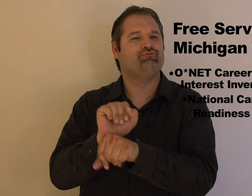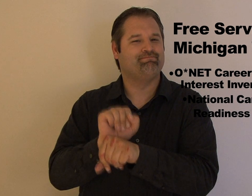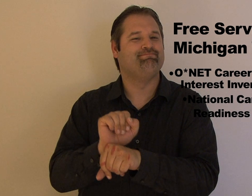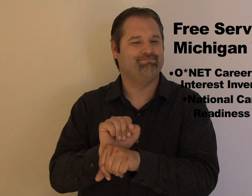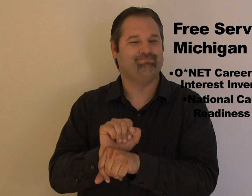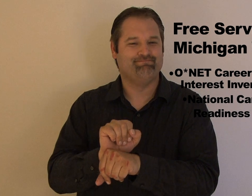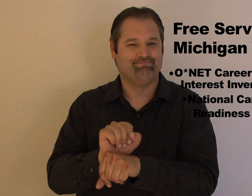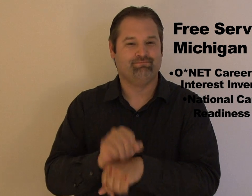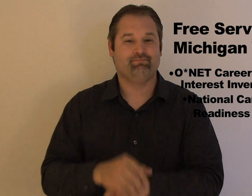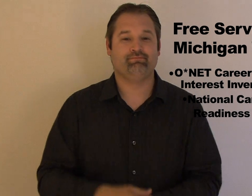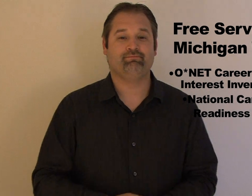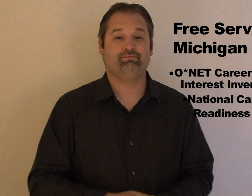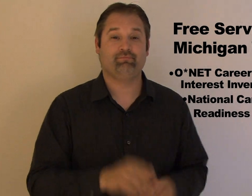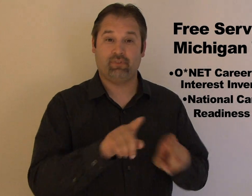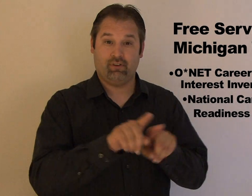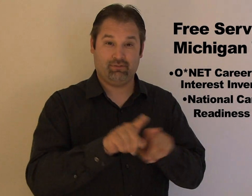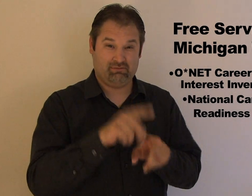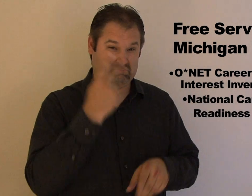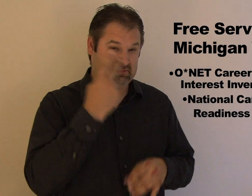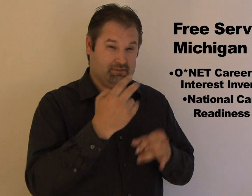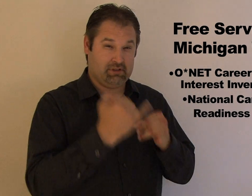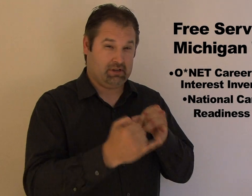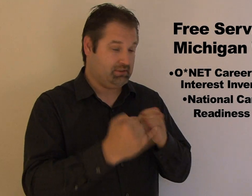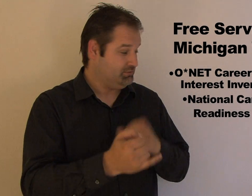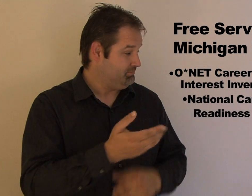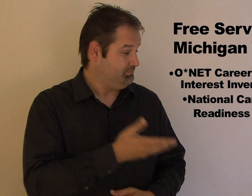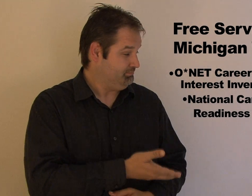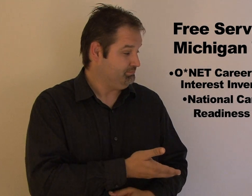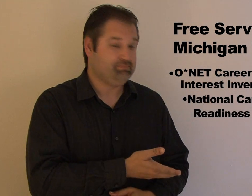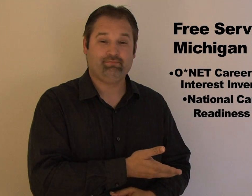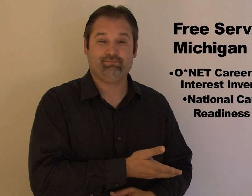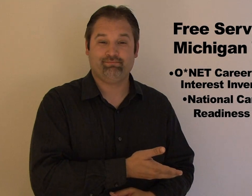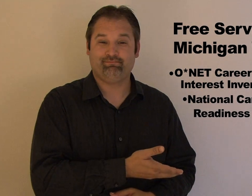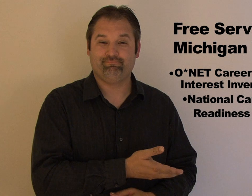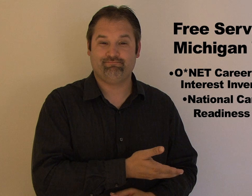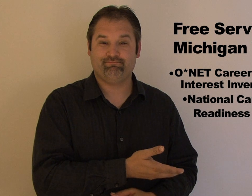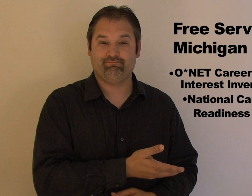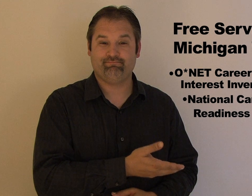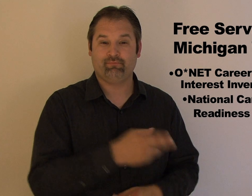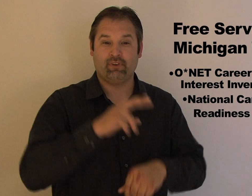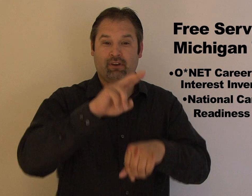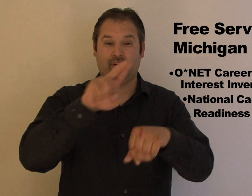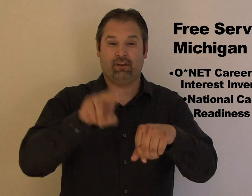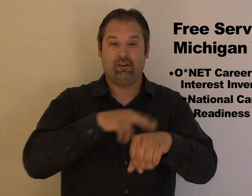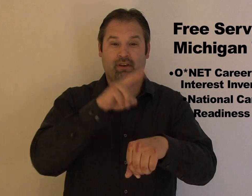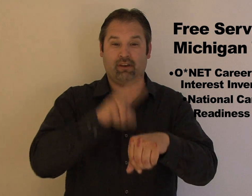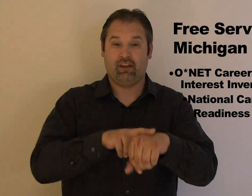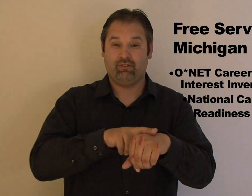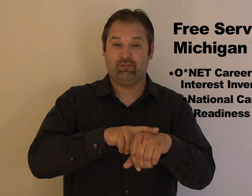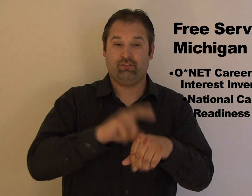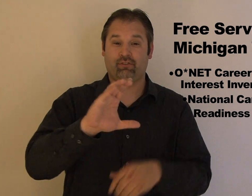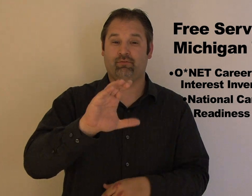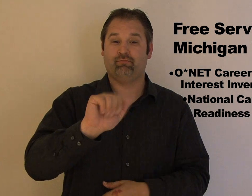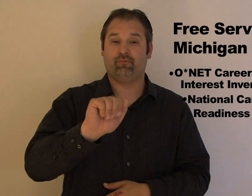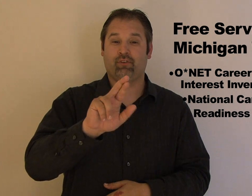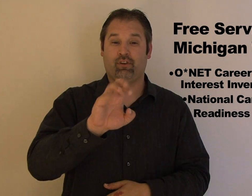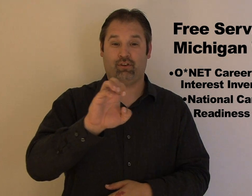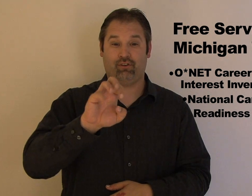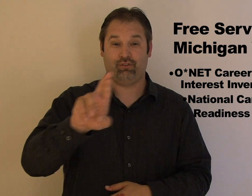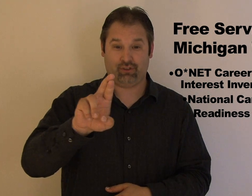And the last one you can see here, National Career Readiness Certification.